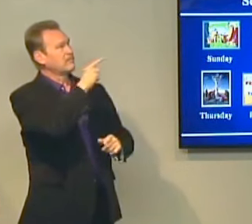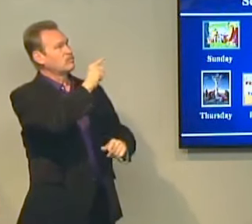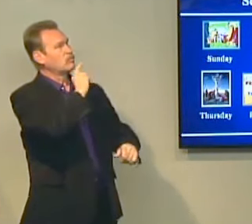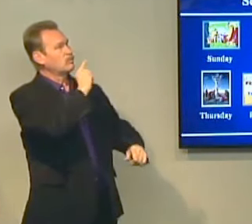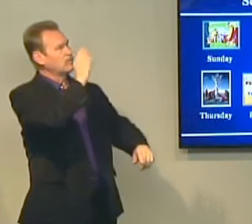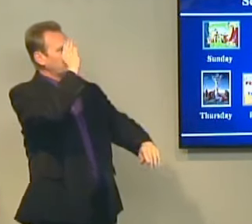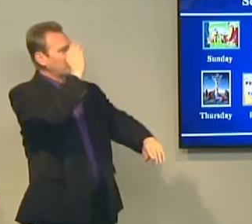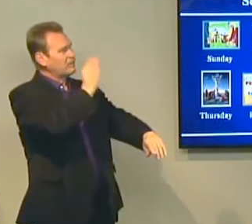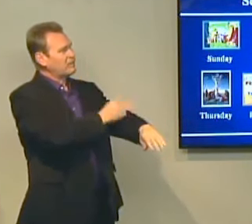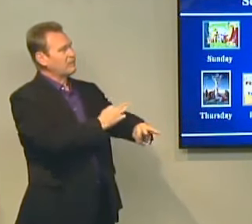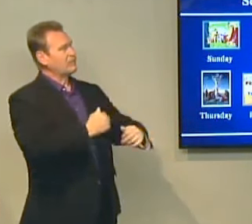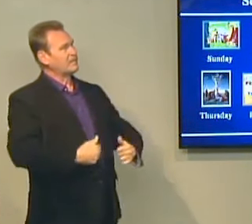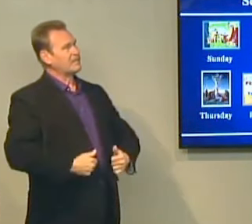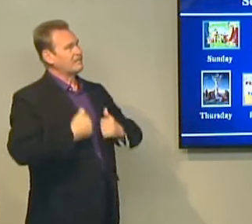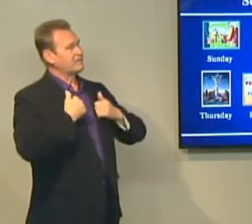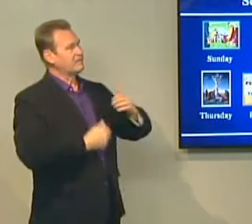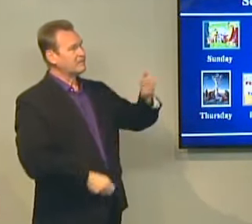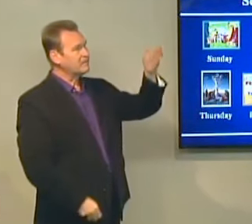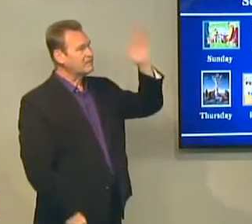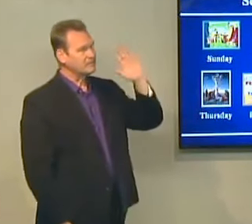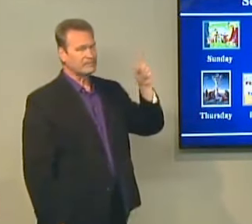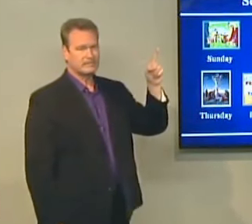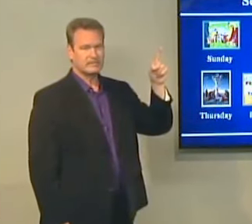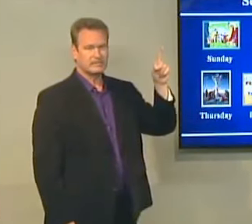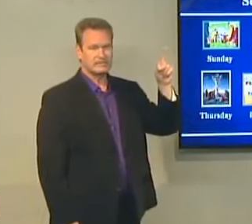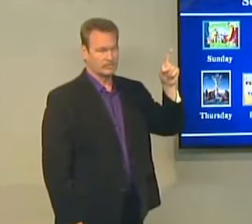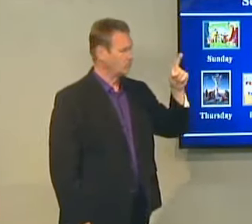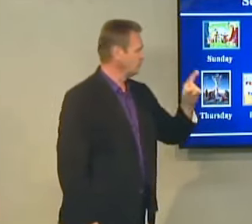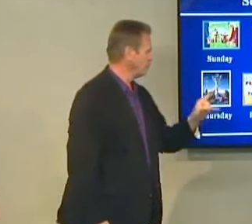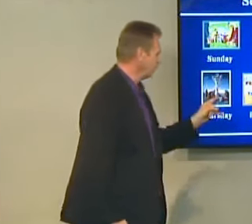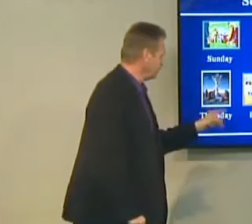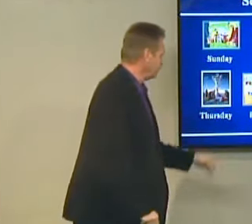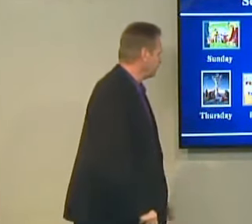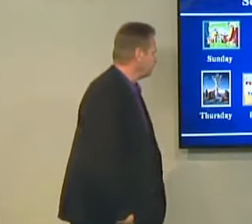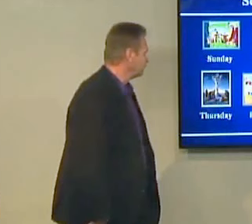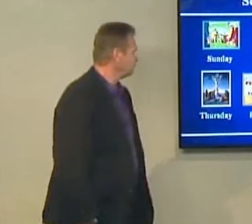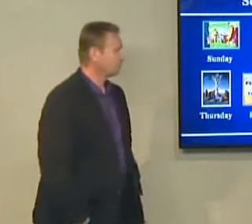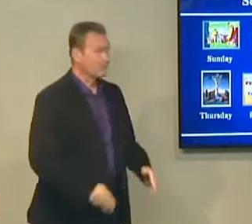testified that Jesus was truly the Son of God.